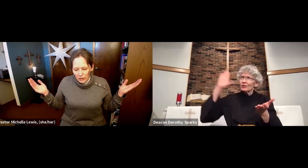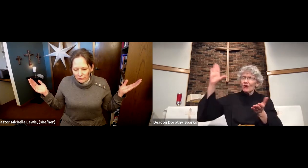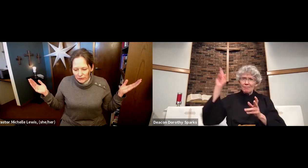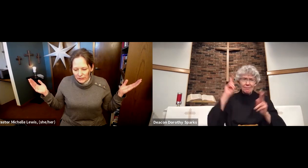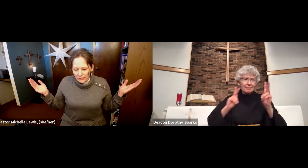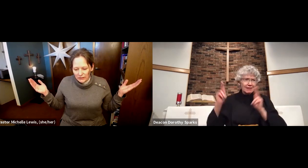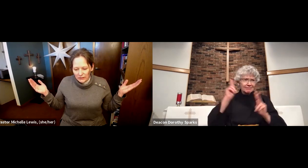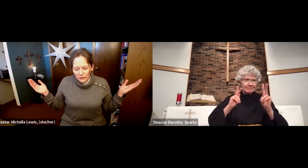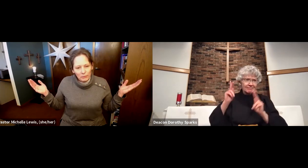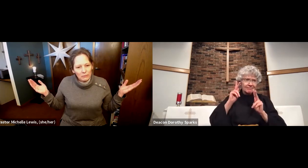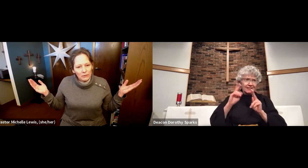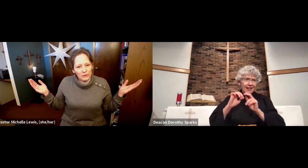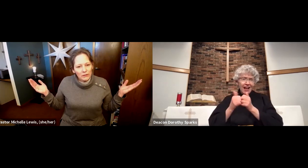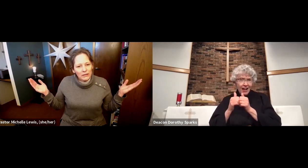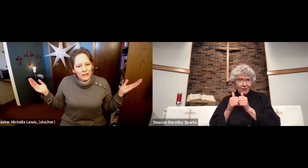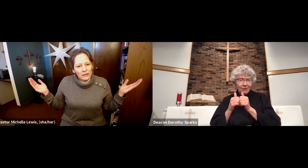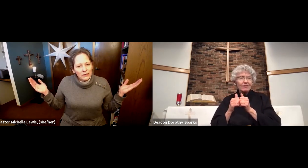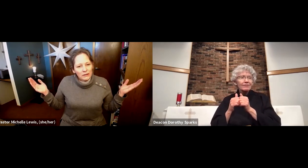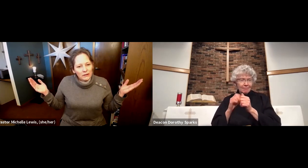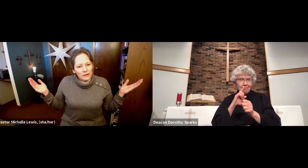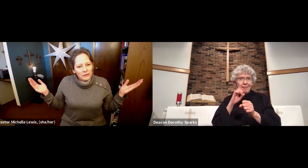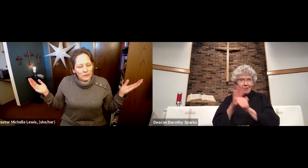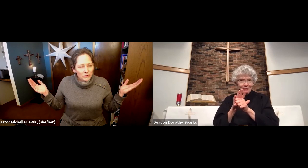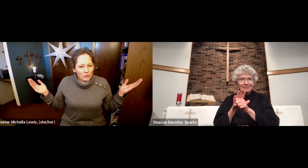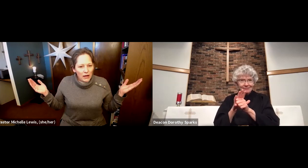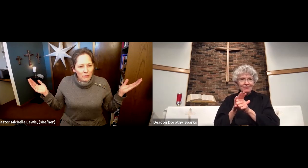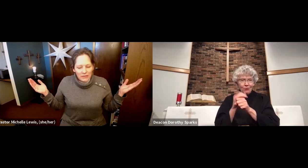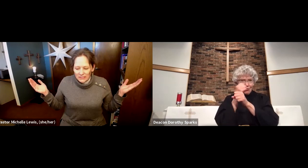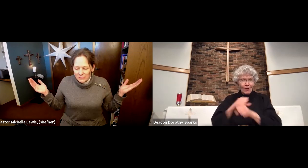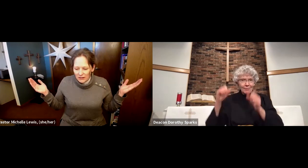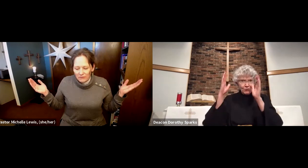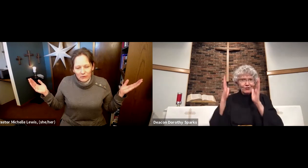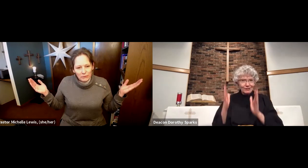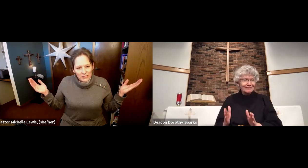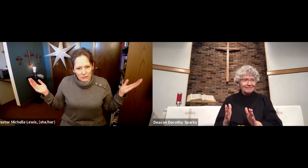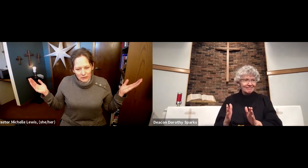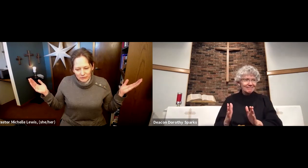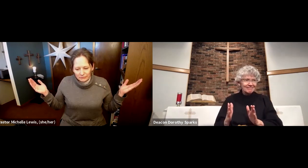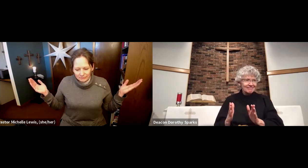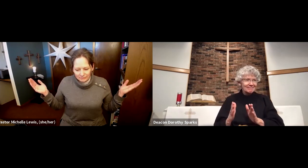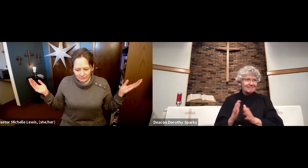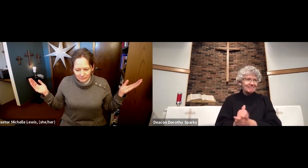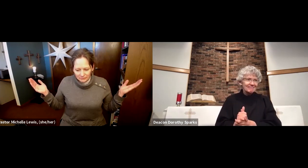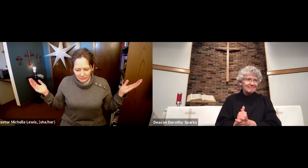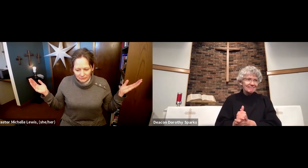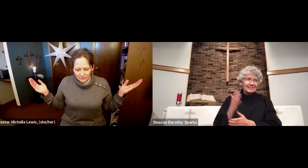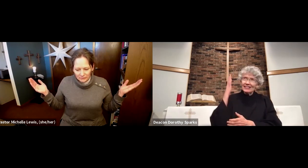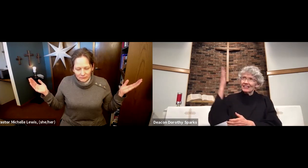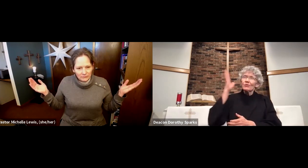You comforted your people with the promise of the Redeemer,